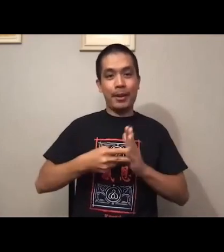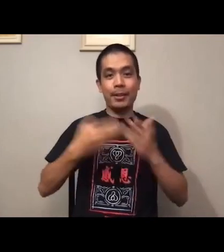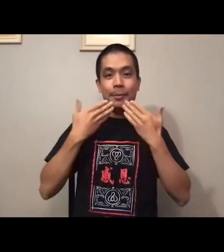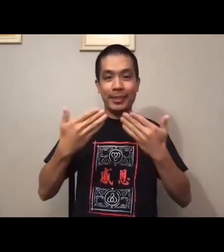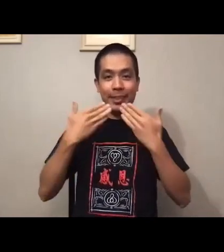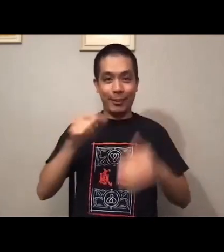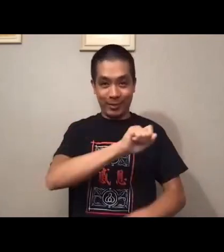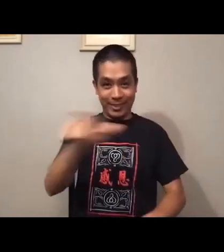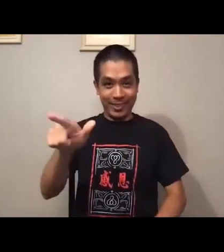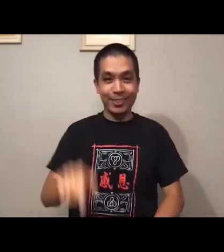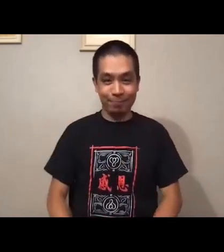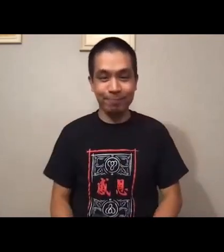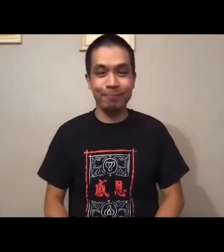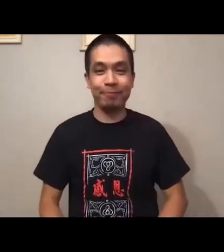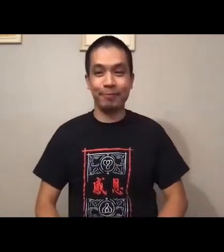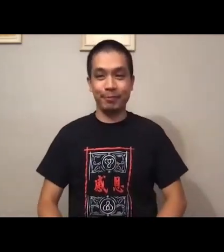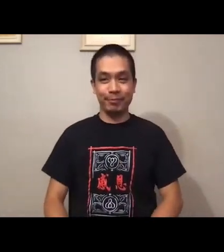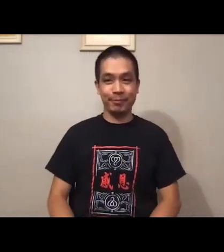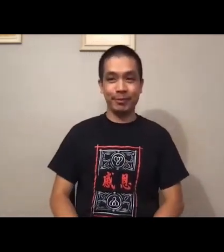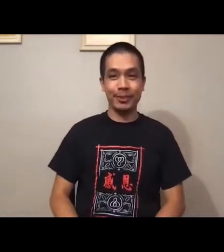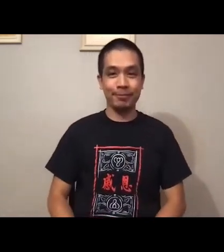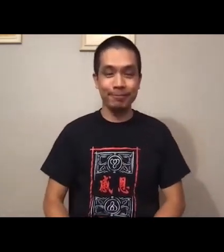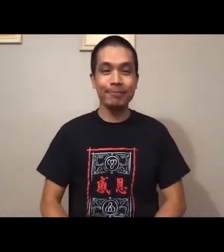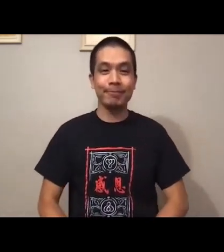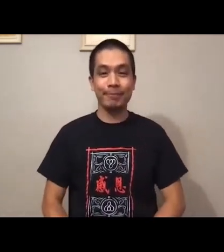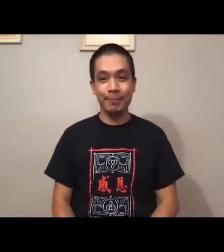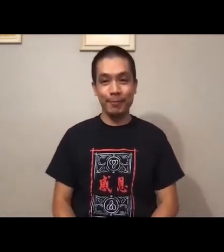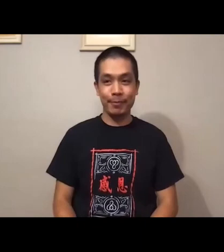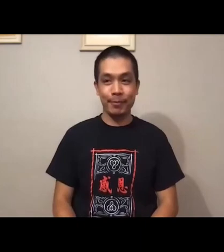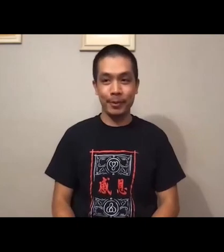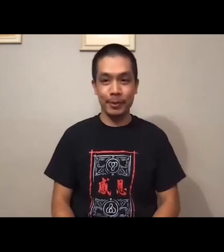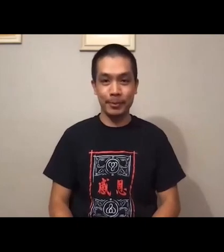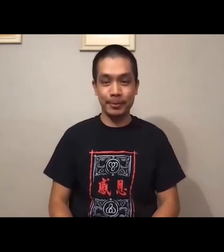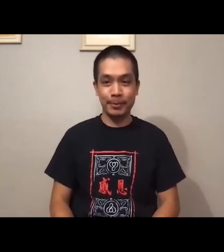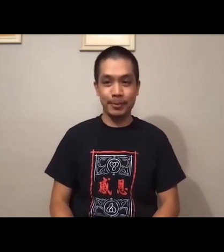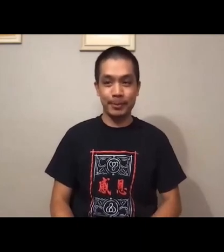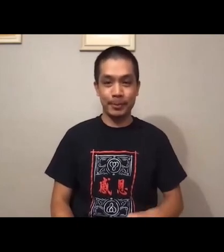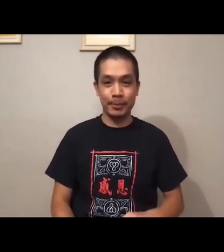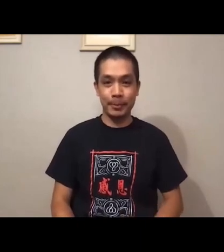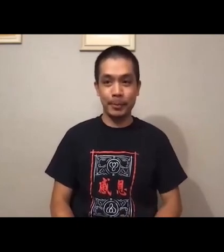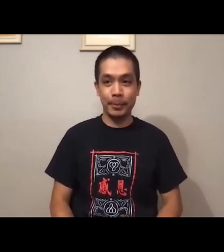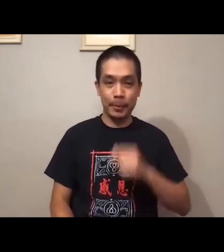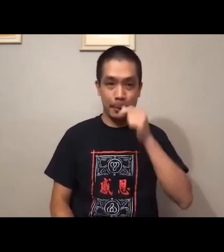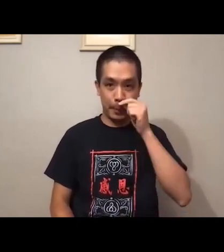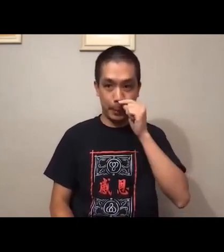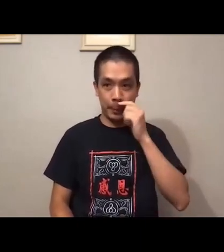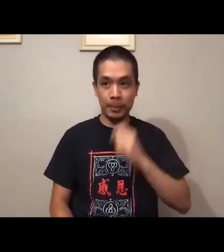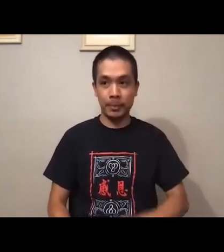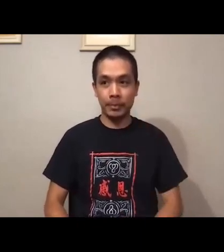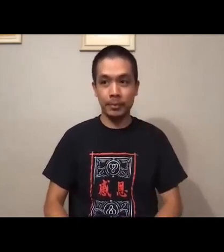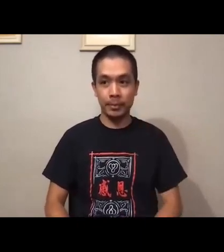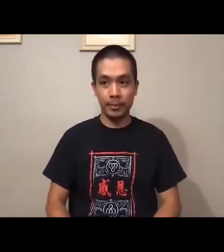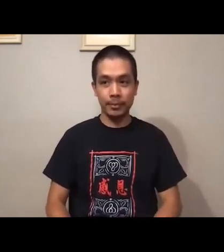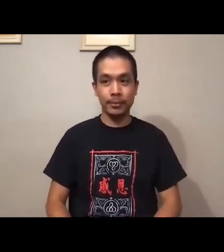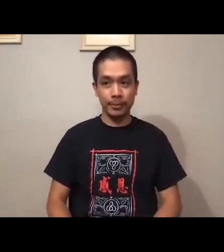and I am wearing a shirt, a black shirt from the Confucius Institute that has